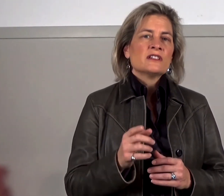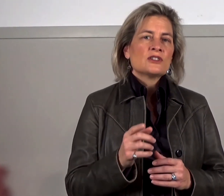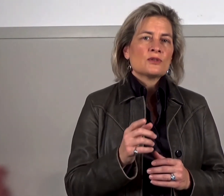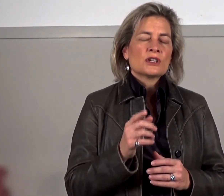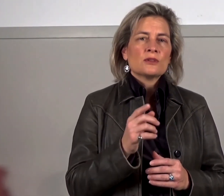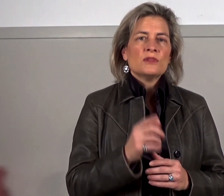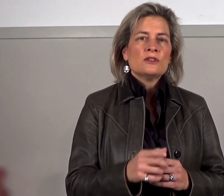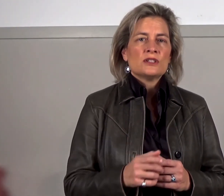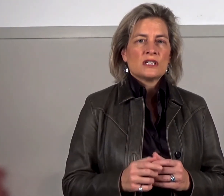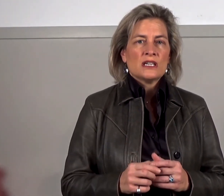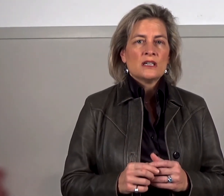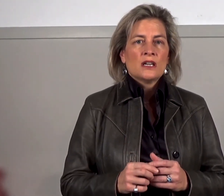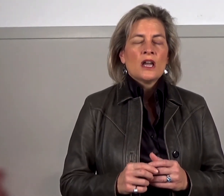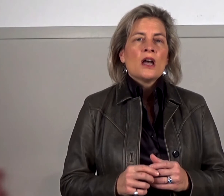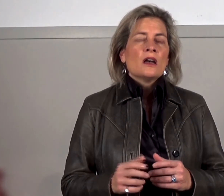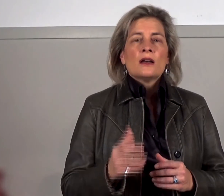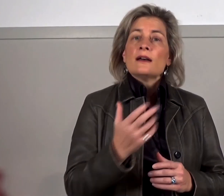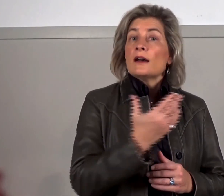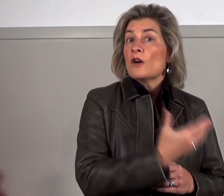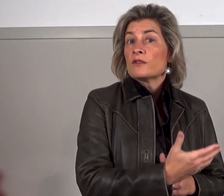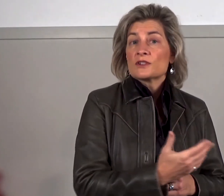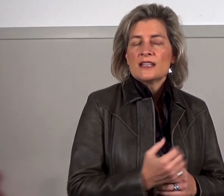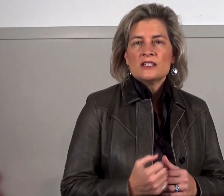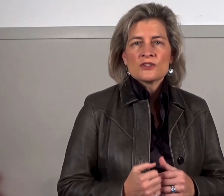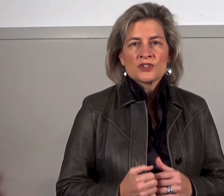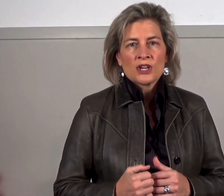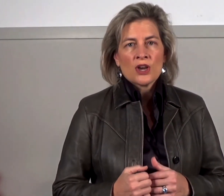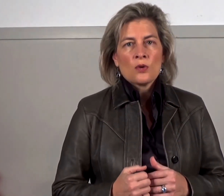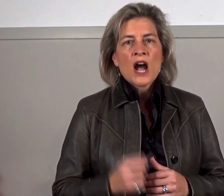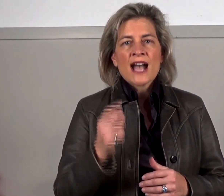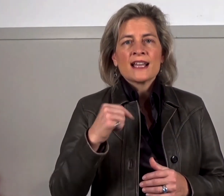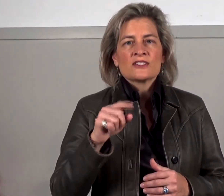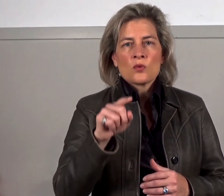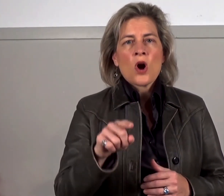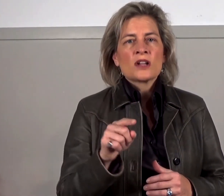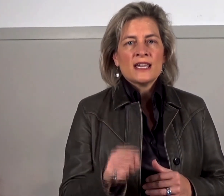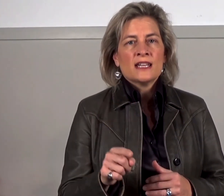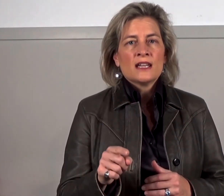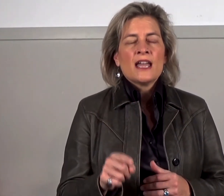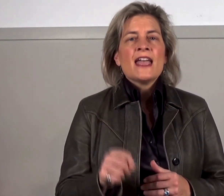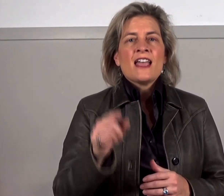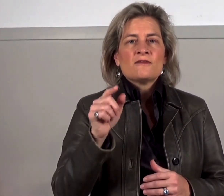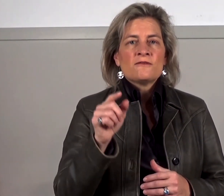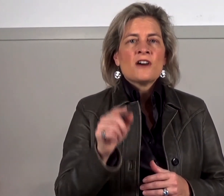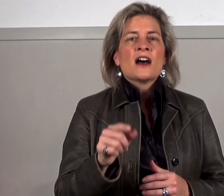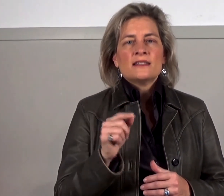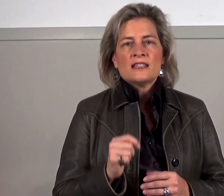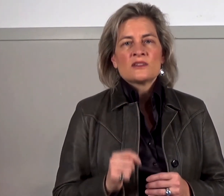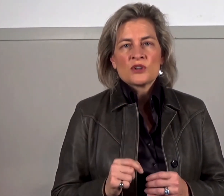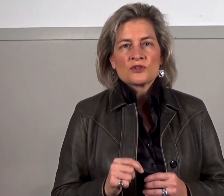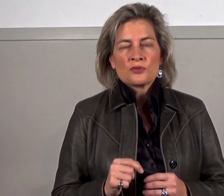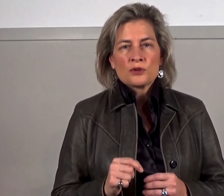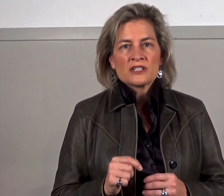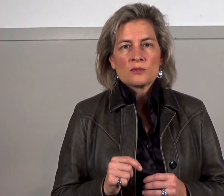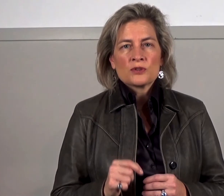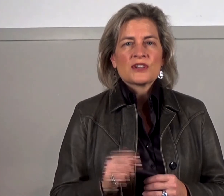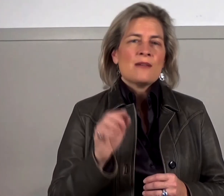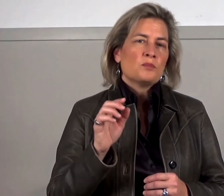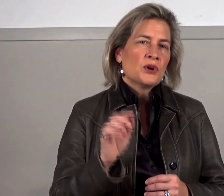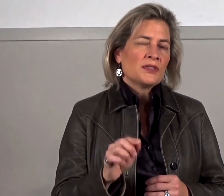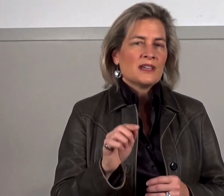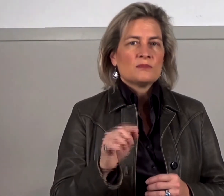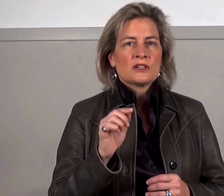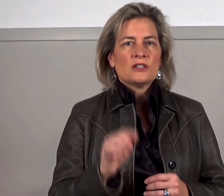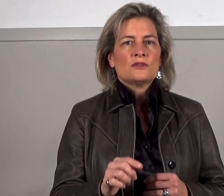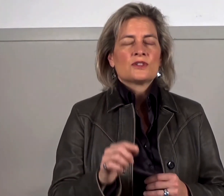you given to a community over 10 years ago, I got to walk in and find these spiritual principles